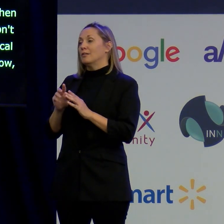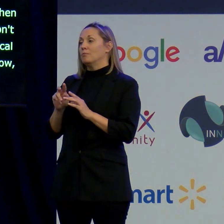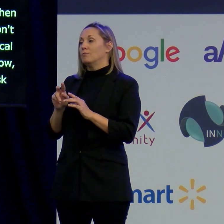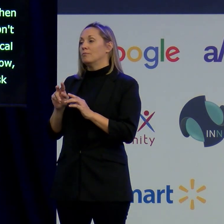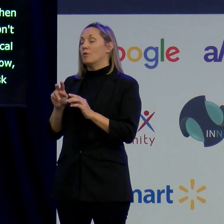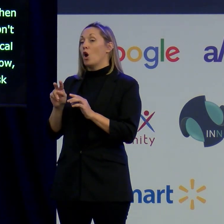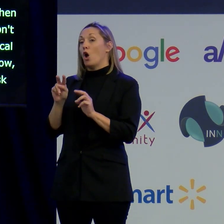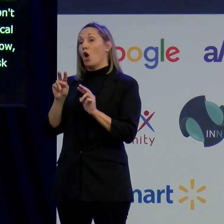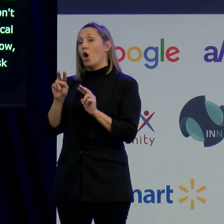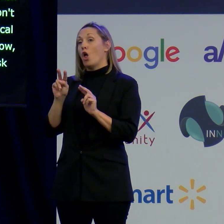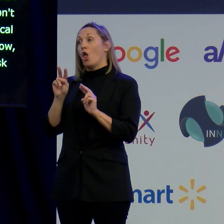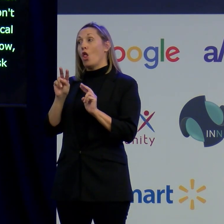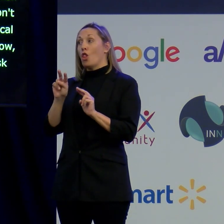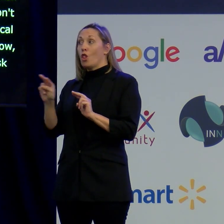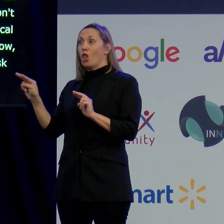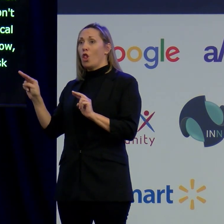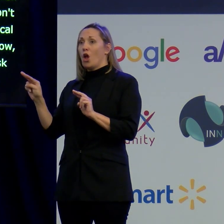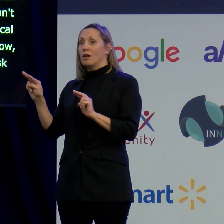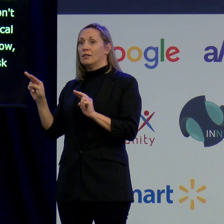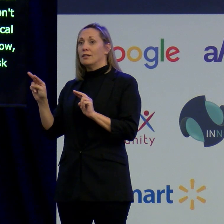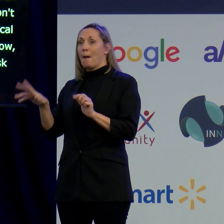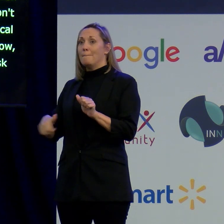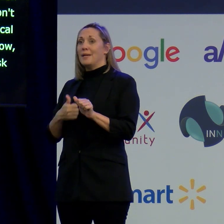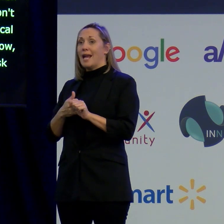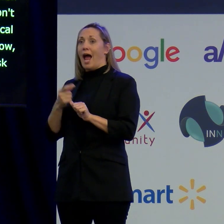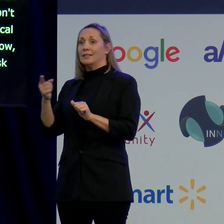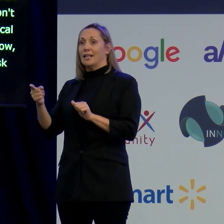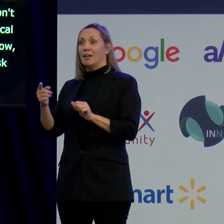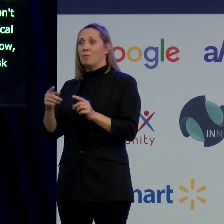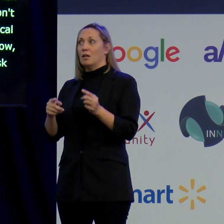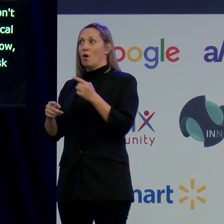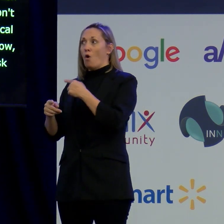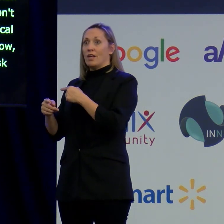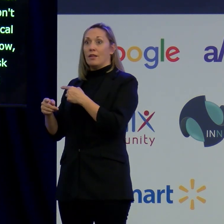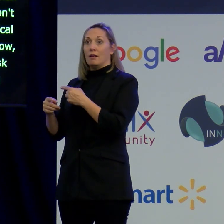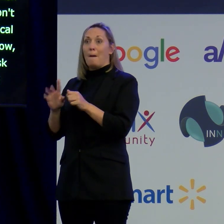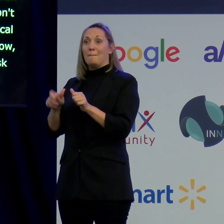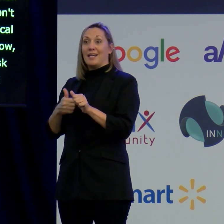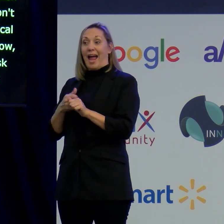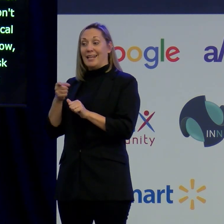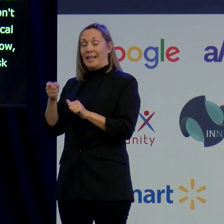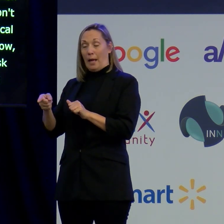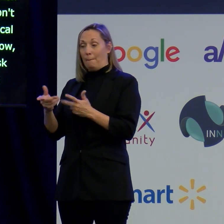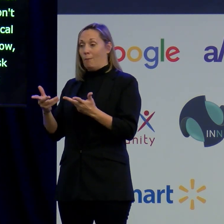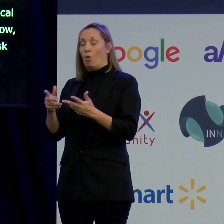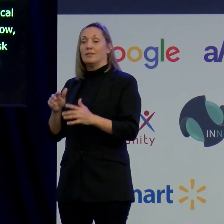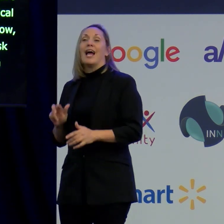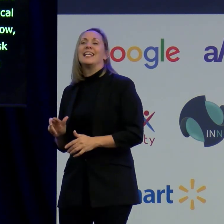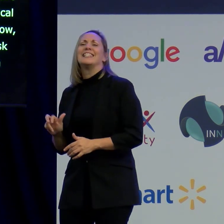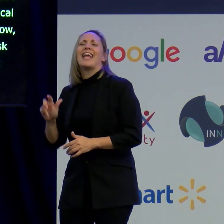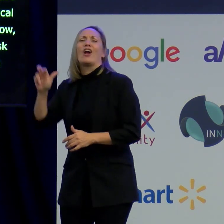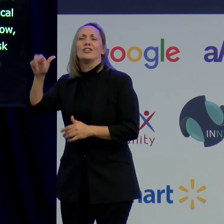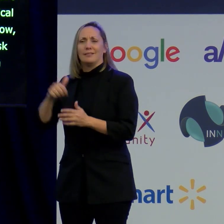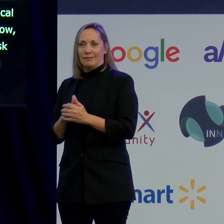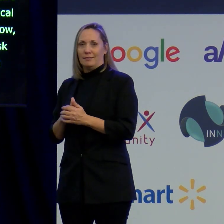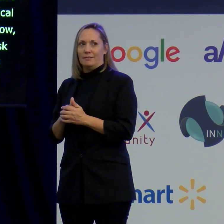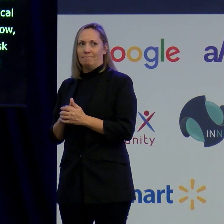him. Behind him was a set of stairs. And I asked him to think,